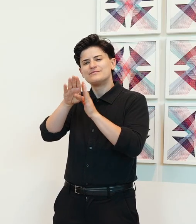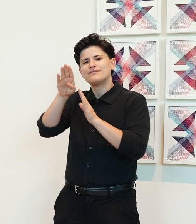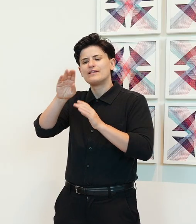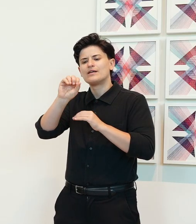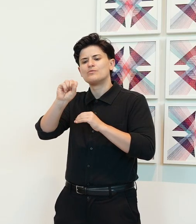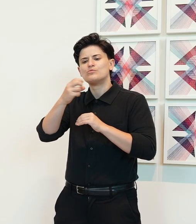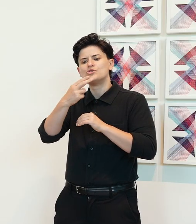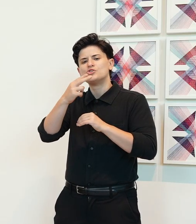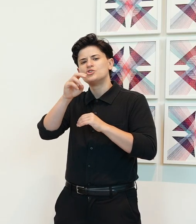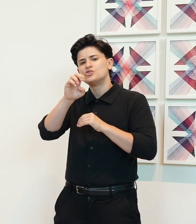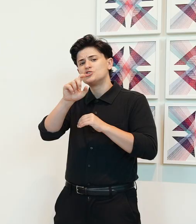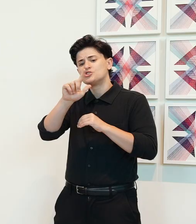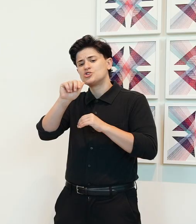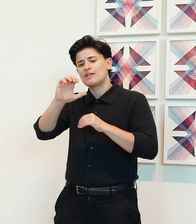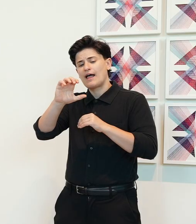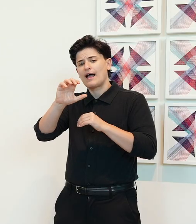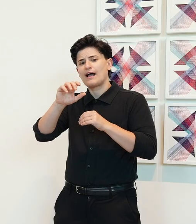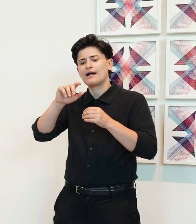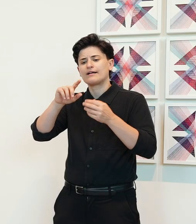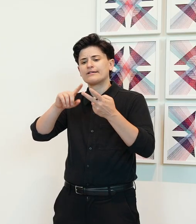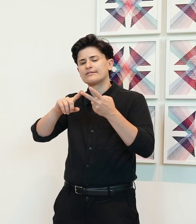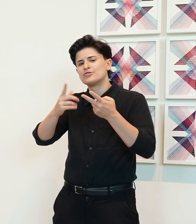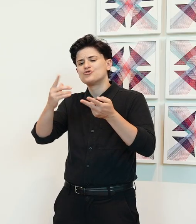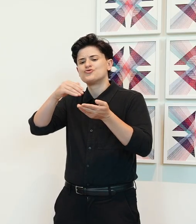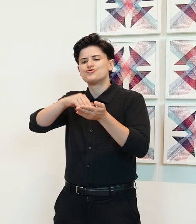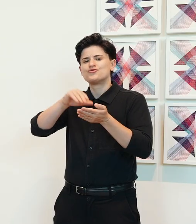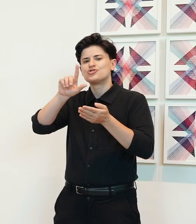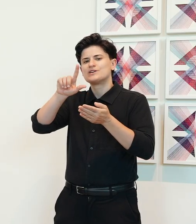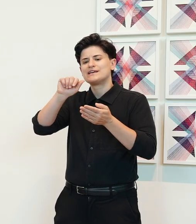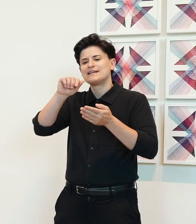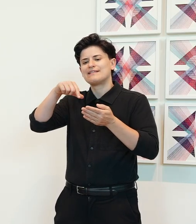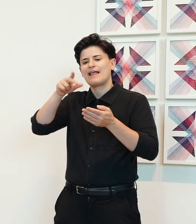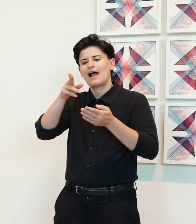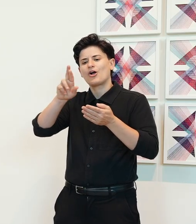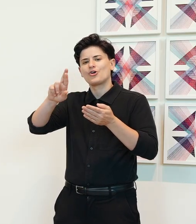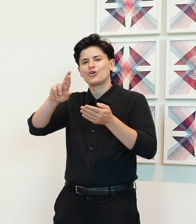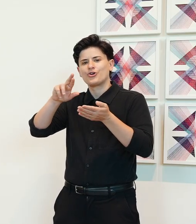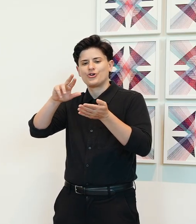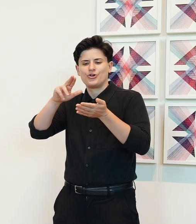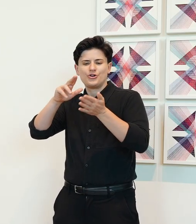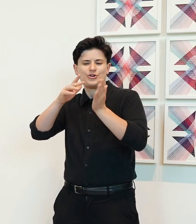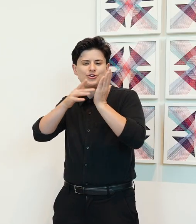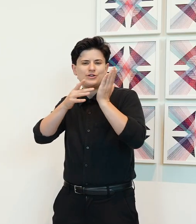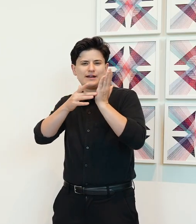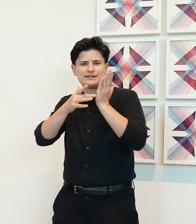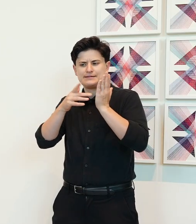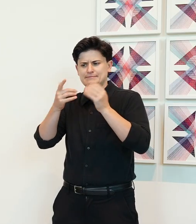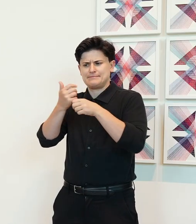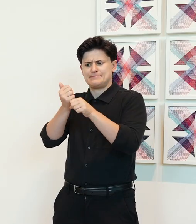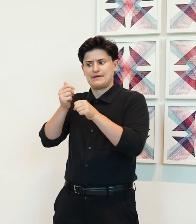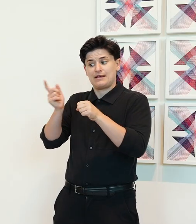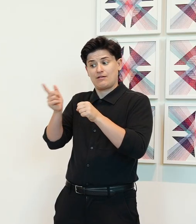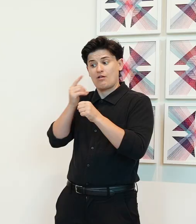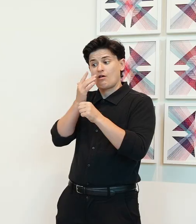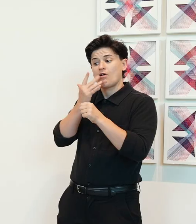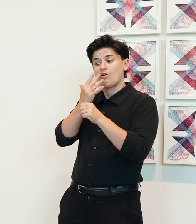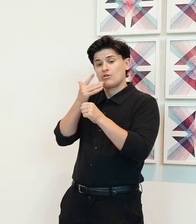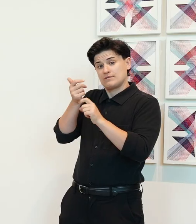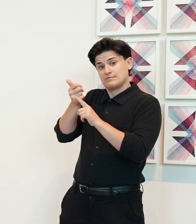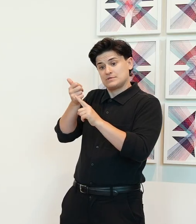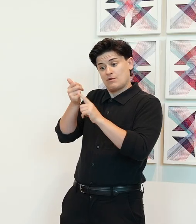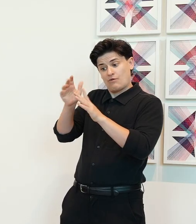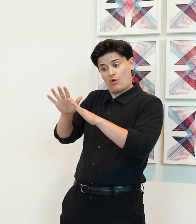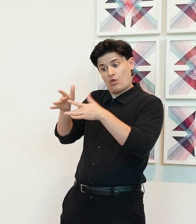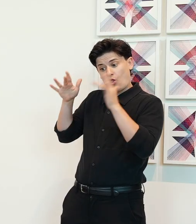on lacquer, re-lacquered technique that makes the colors kind of glow. And